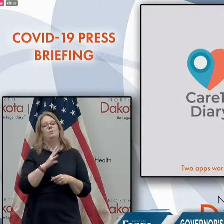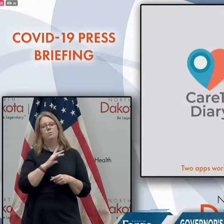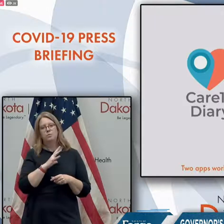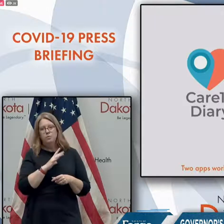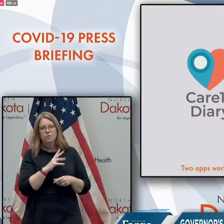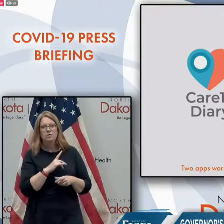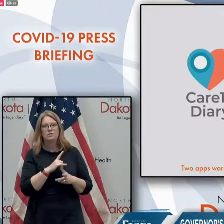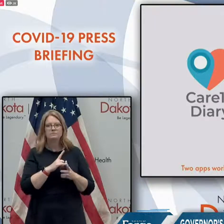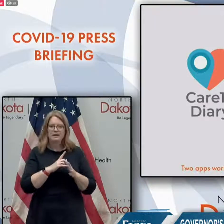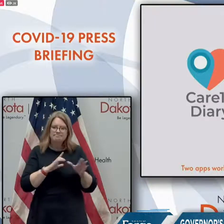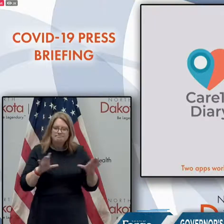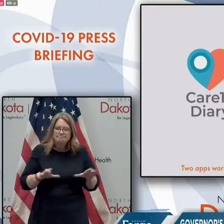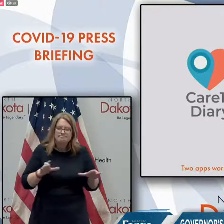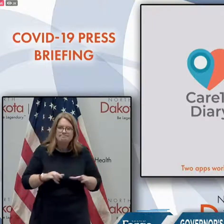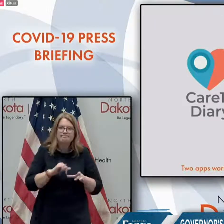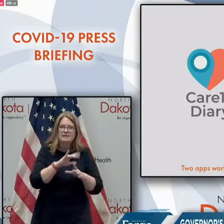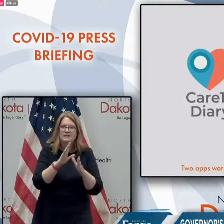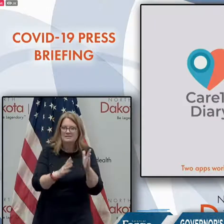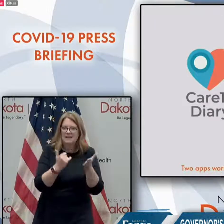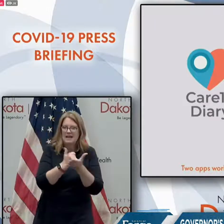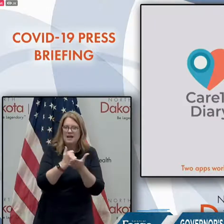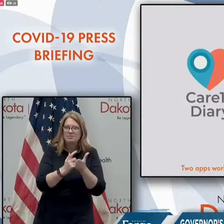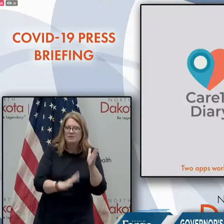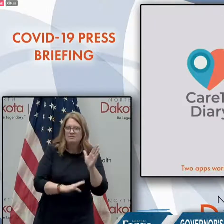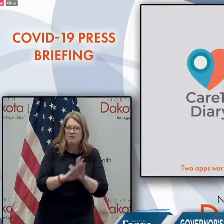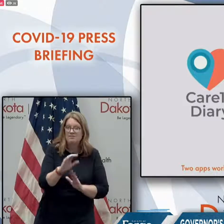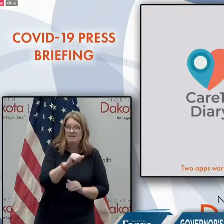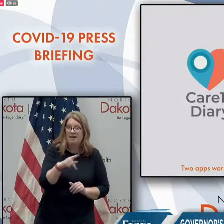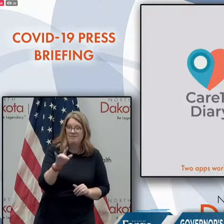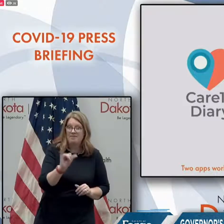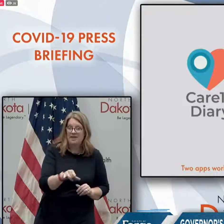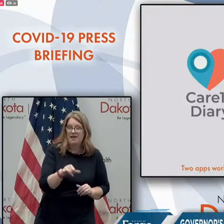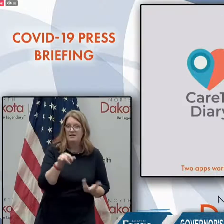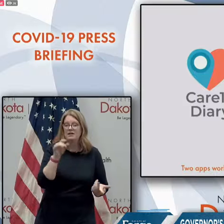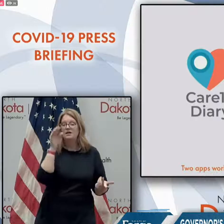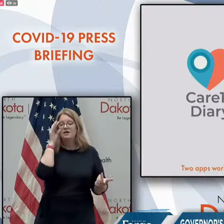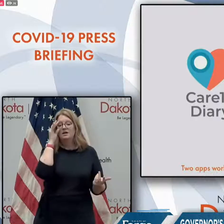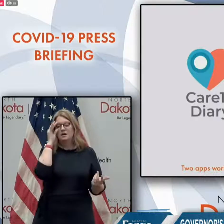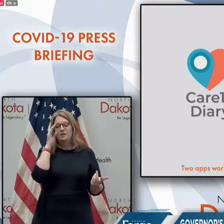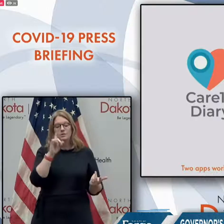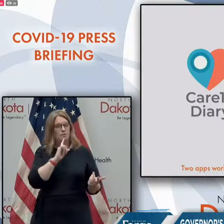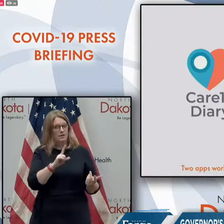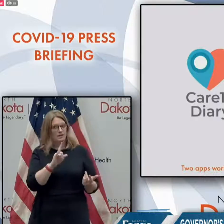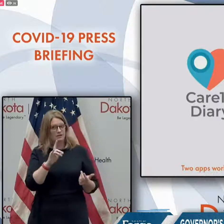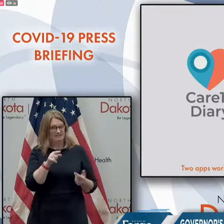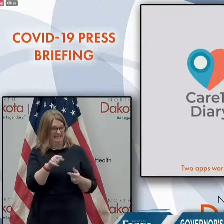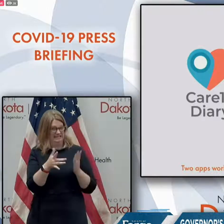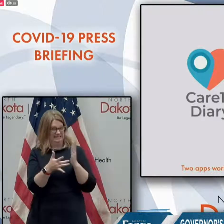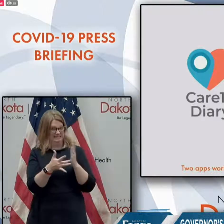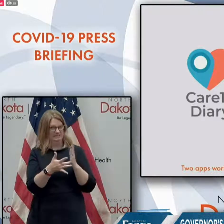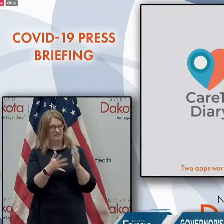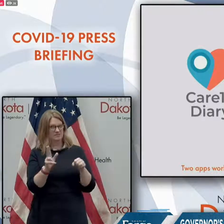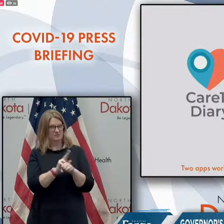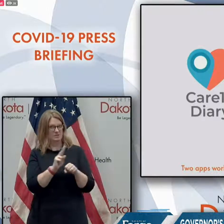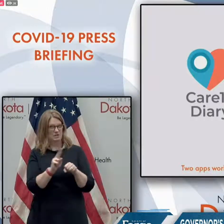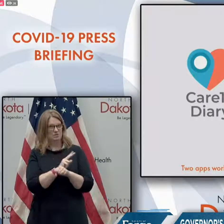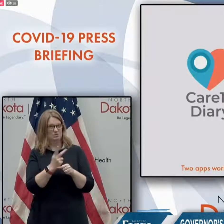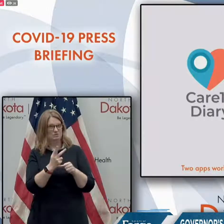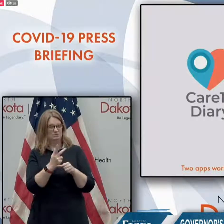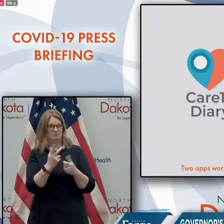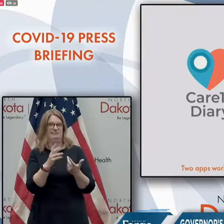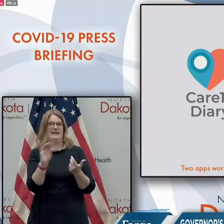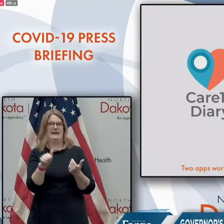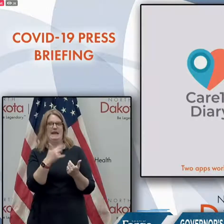active contributors to the development of this app, which literally will be used, and this technology that can be used around the